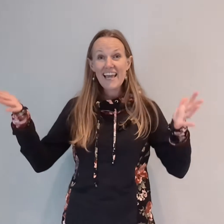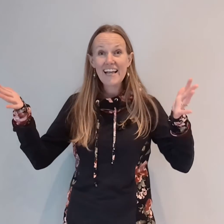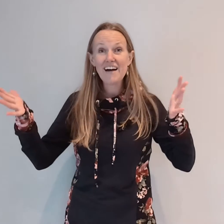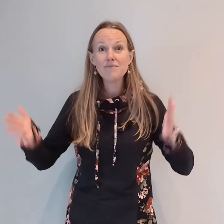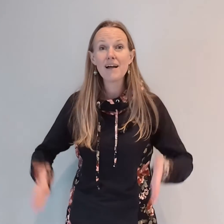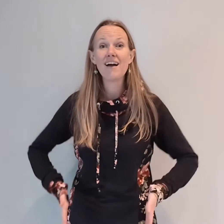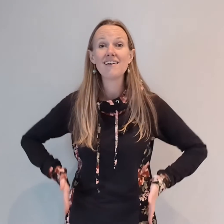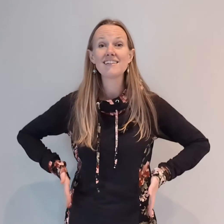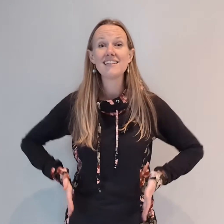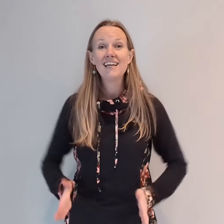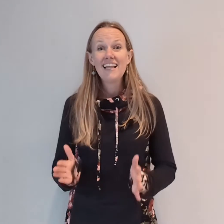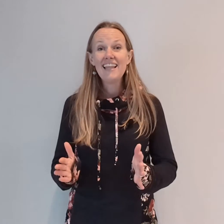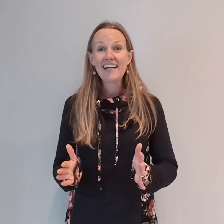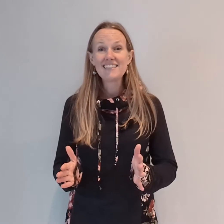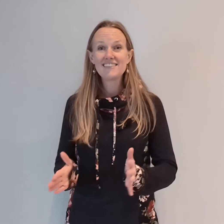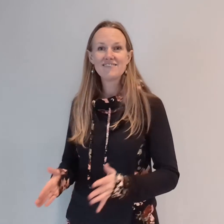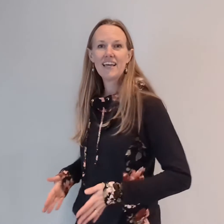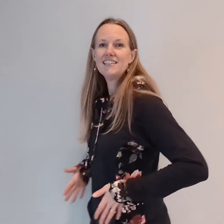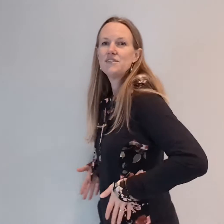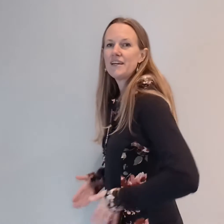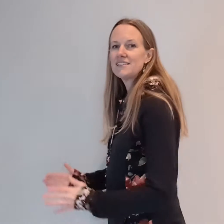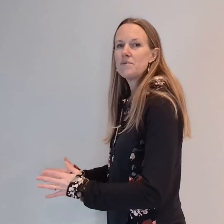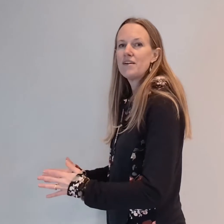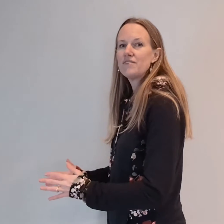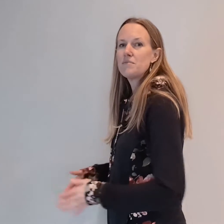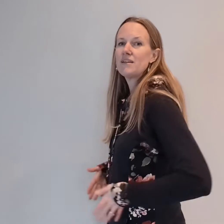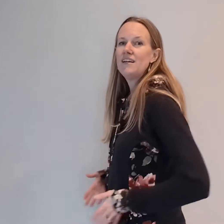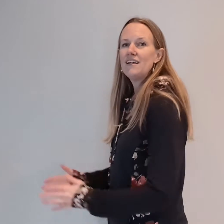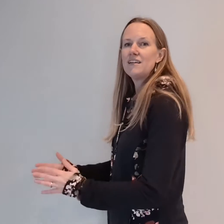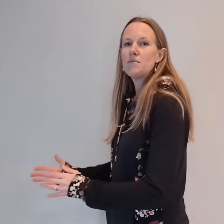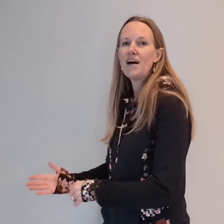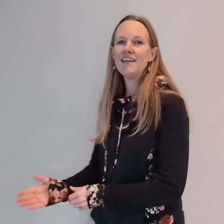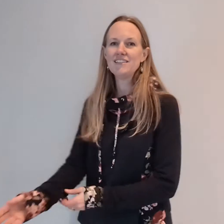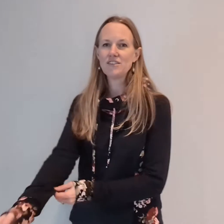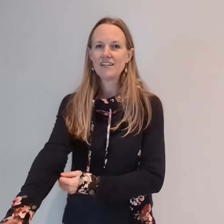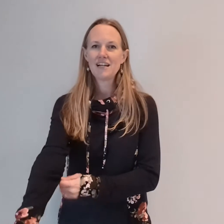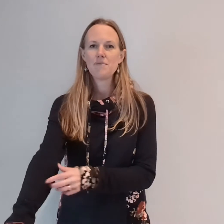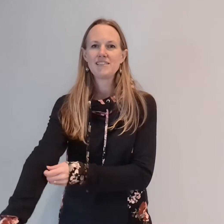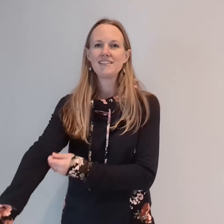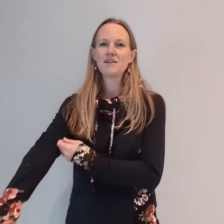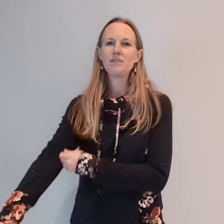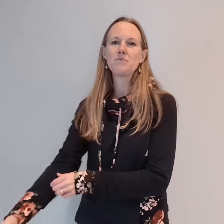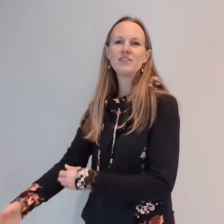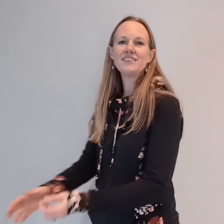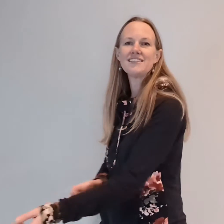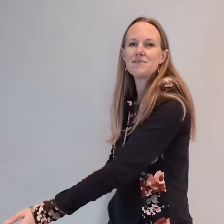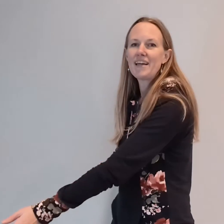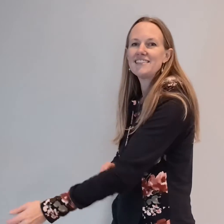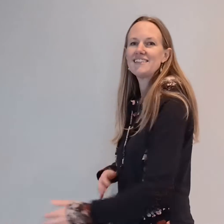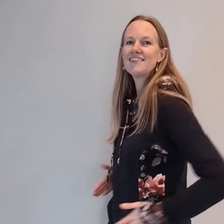King of my heart, let. Okay, 2 hands coming out from your body. Sorry, I should have my sleeves up a little more so you can see my hands a little